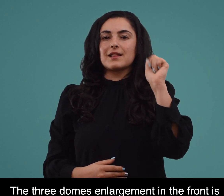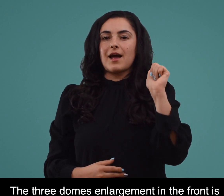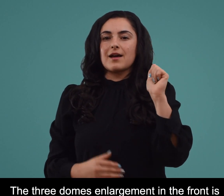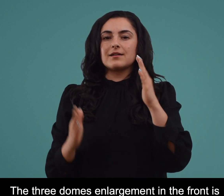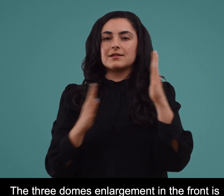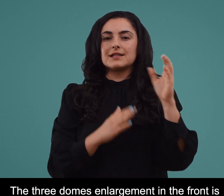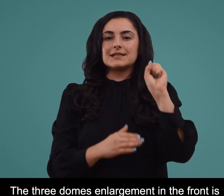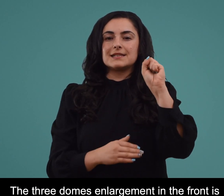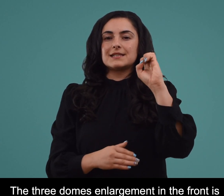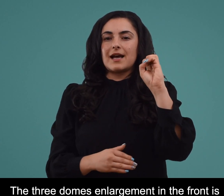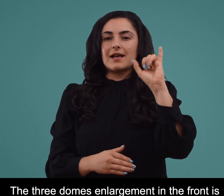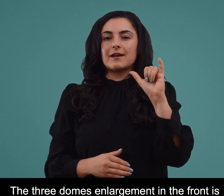Effendi.